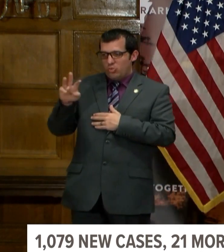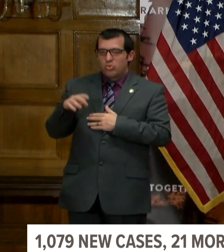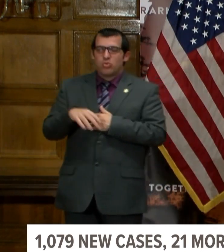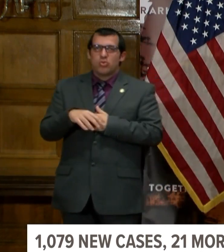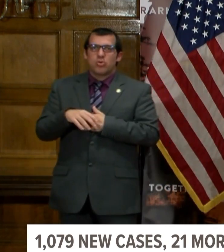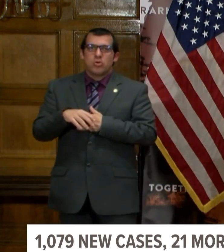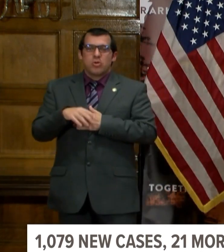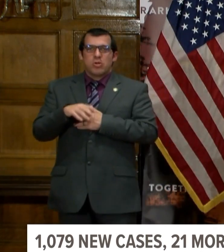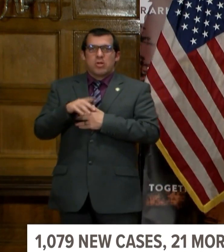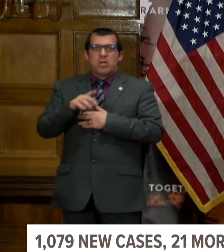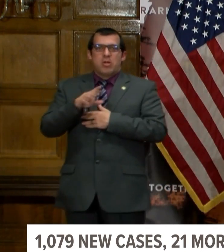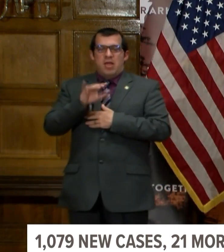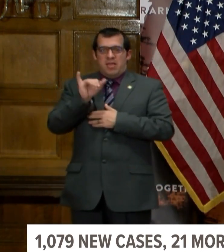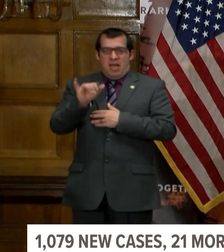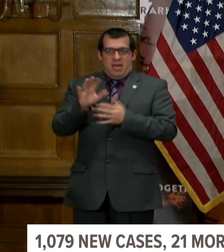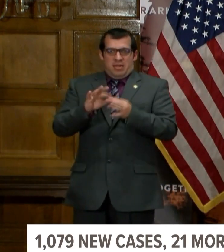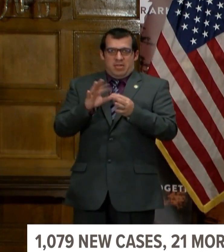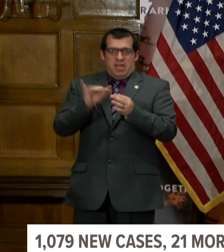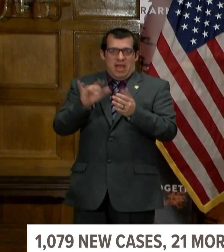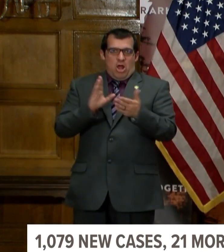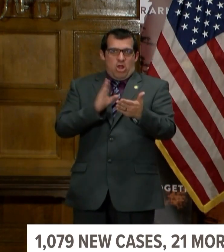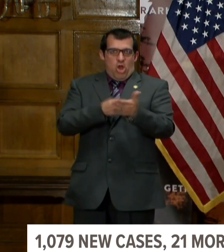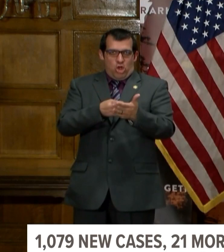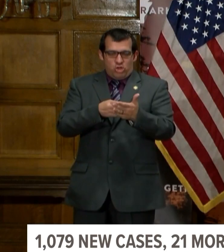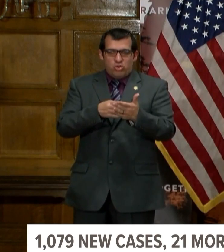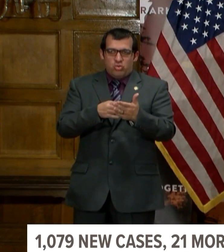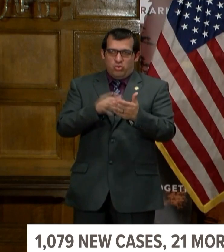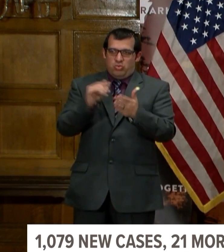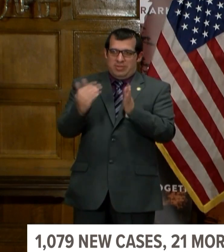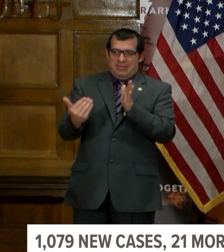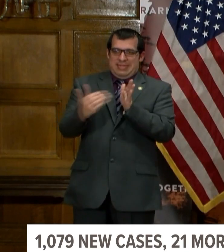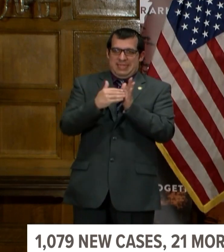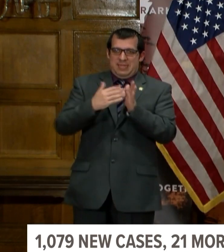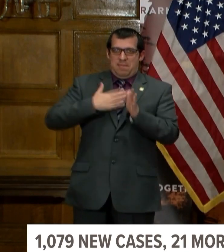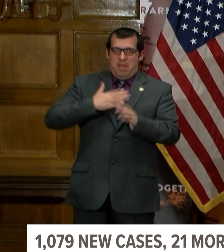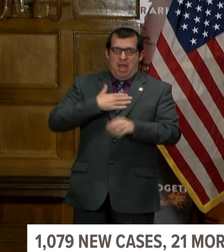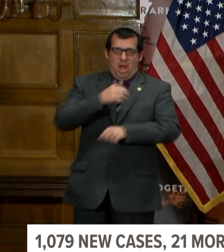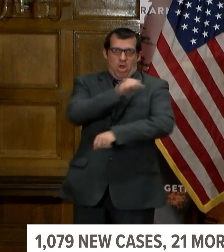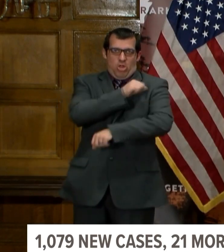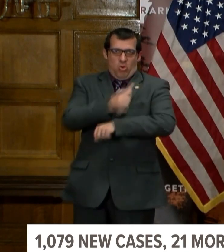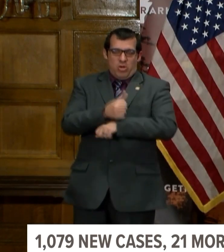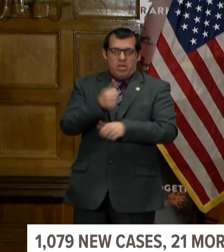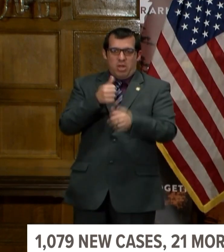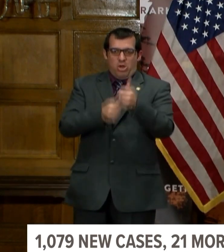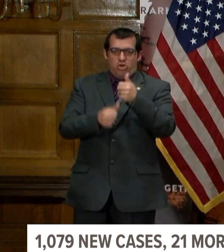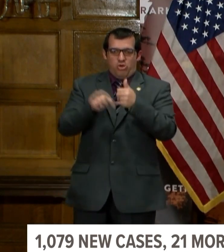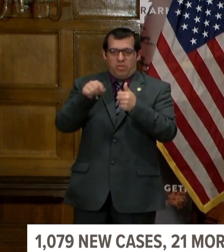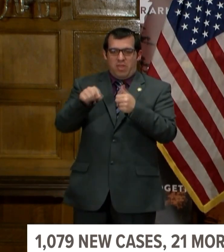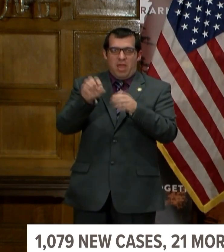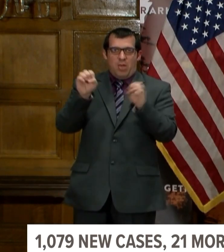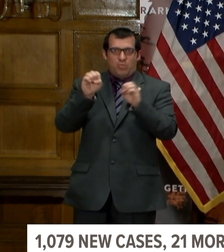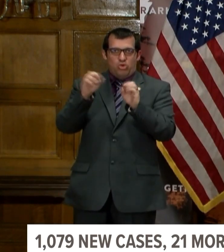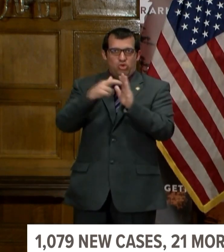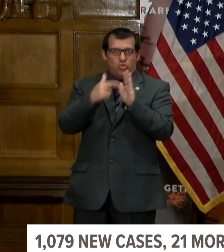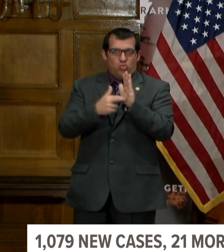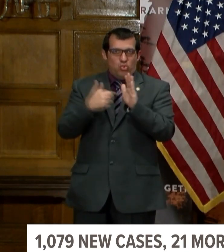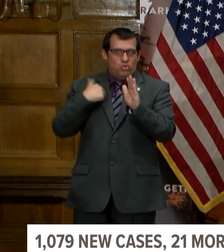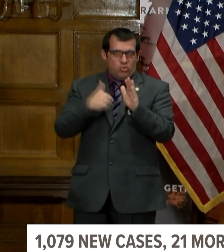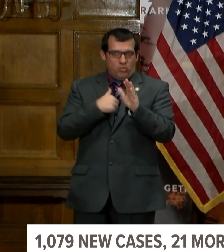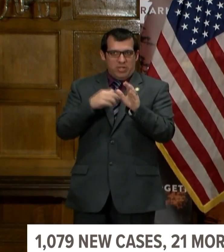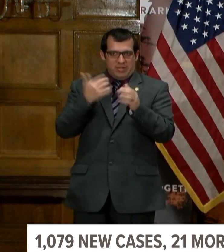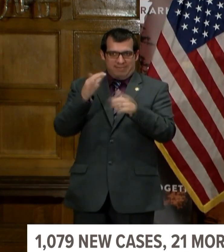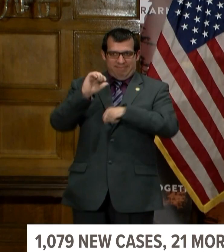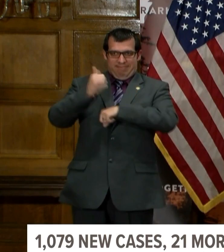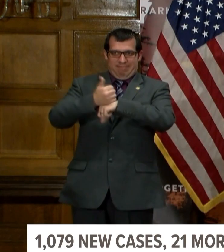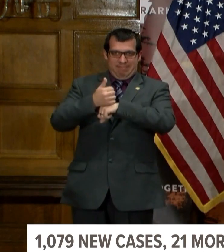the lawsuit that challenged my authority under the emergency rules that we've put into place, as